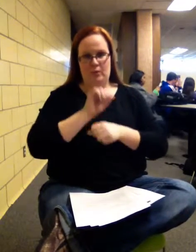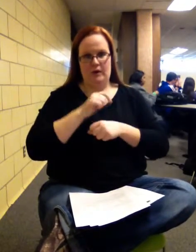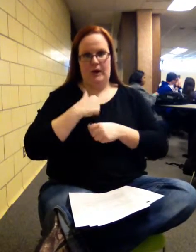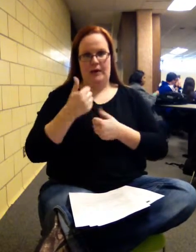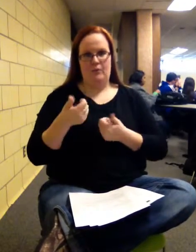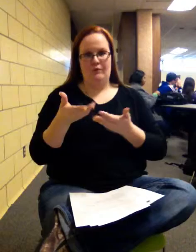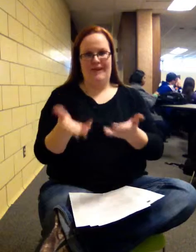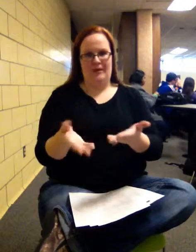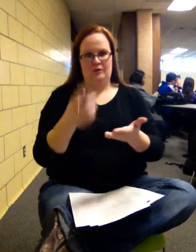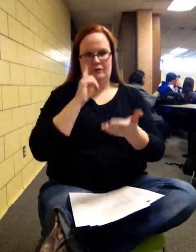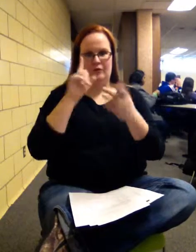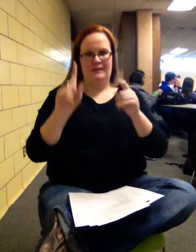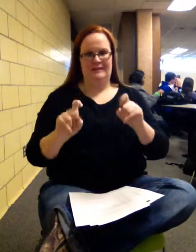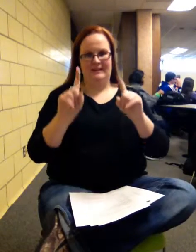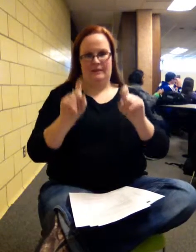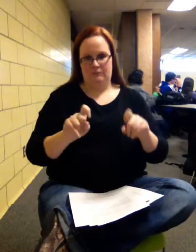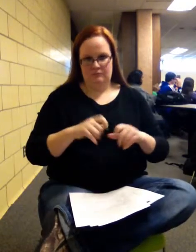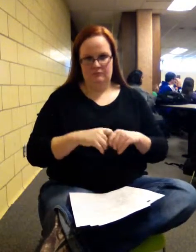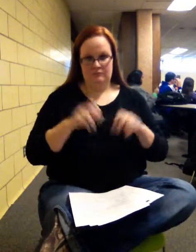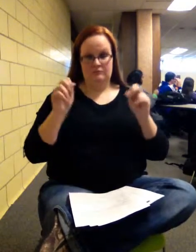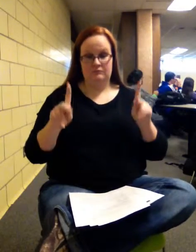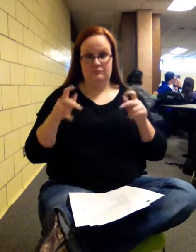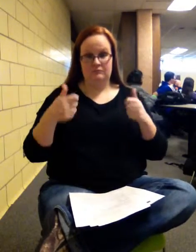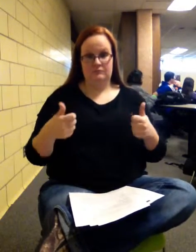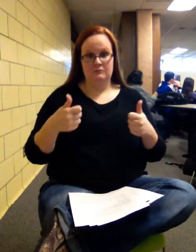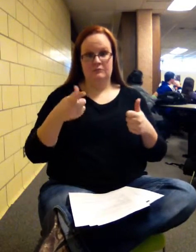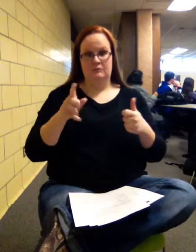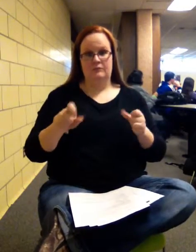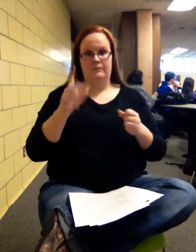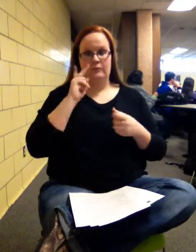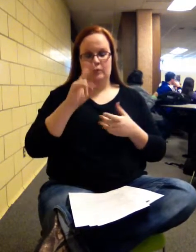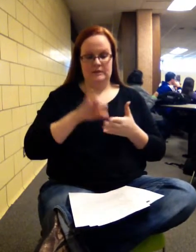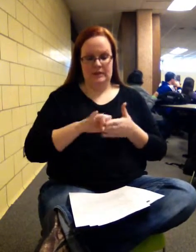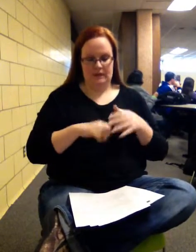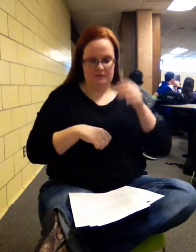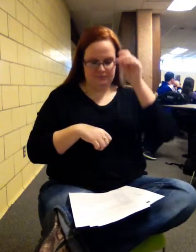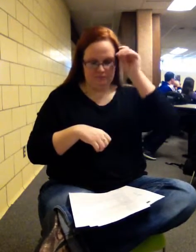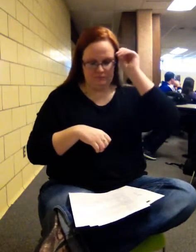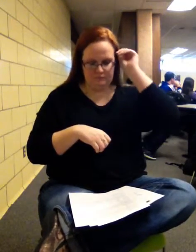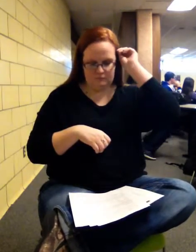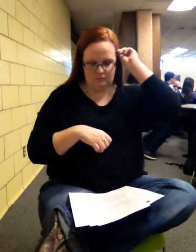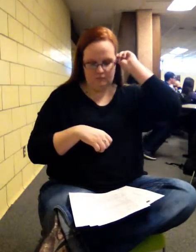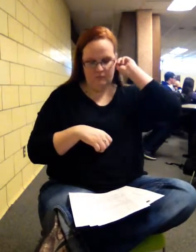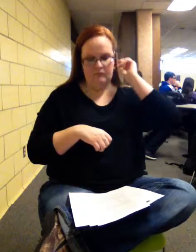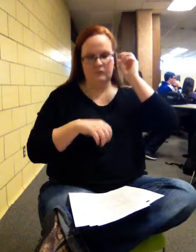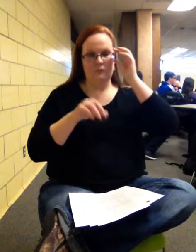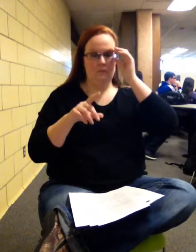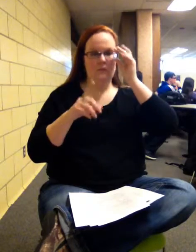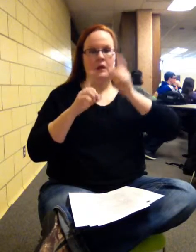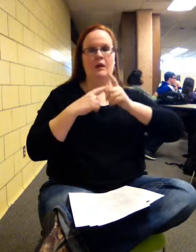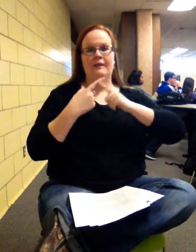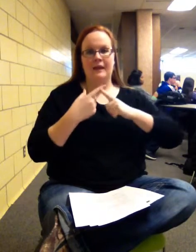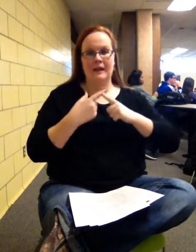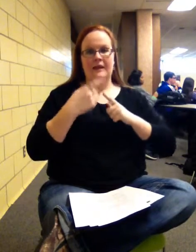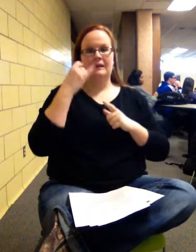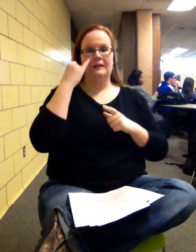you for the exam. Okay? So you guys can see that. And then if we have, after we go over